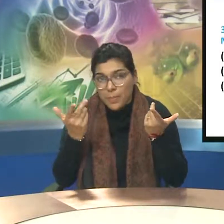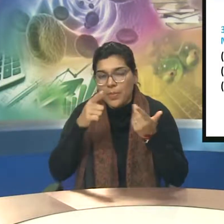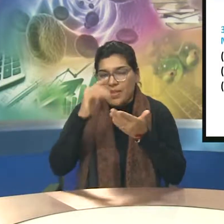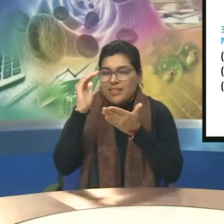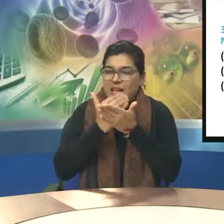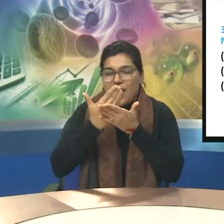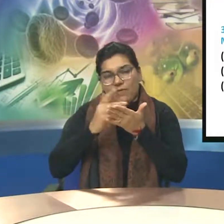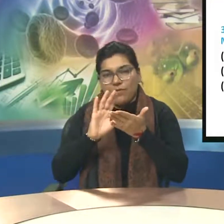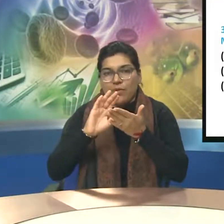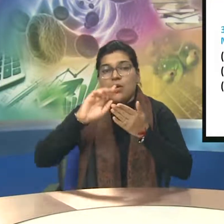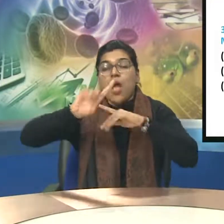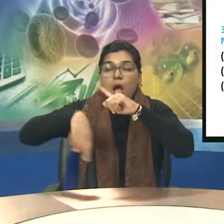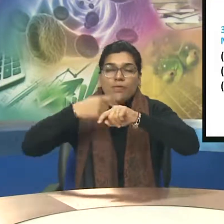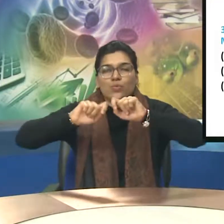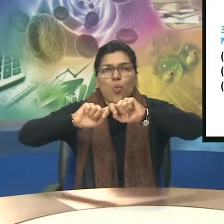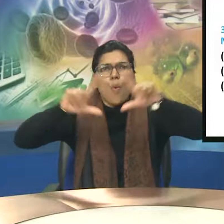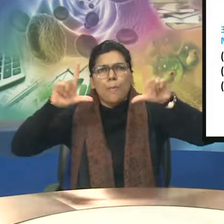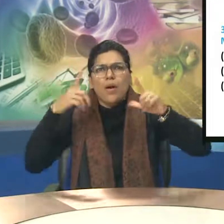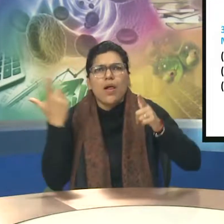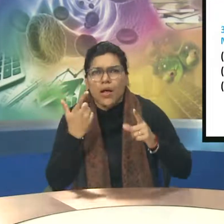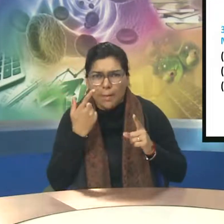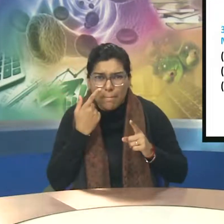MS Word file?